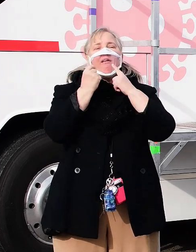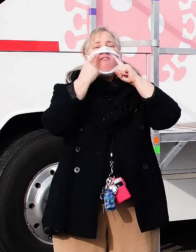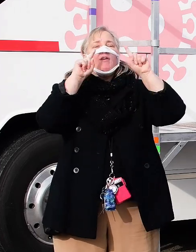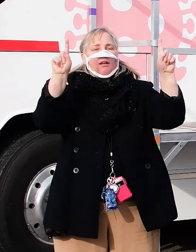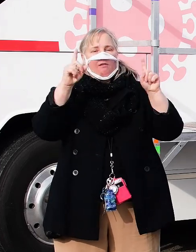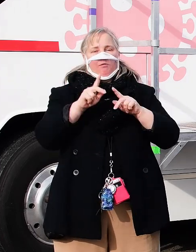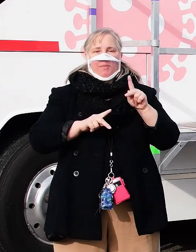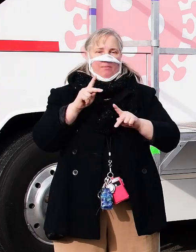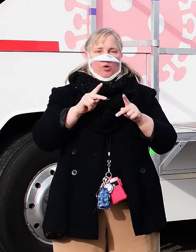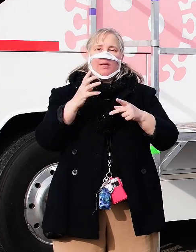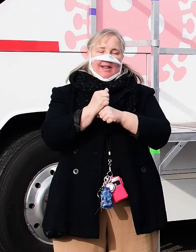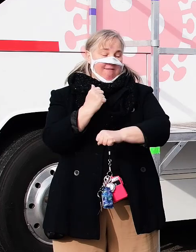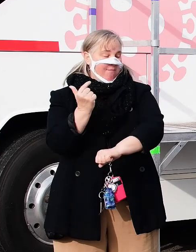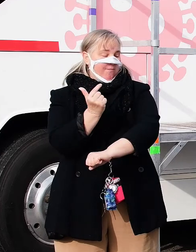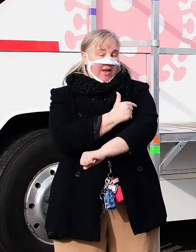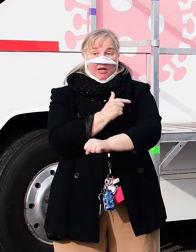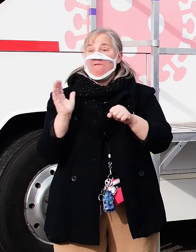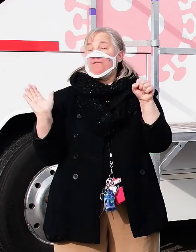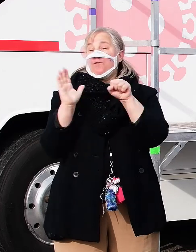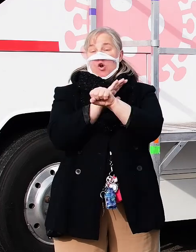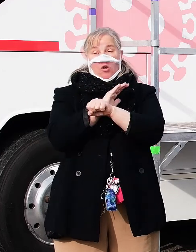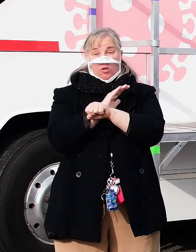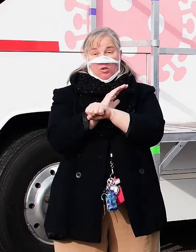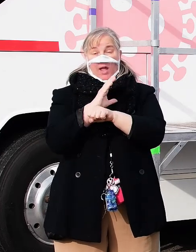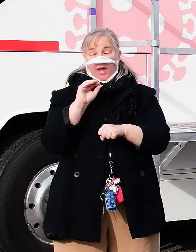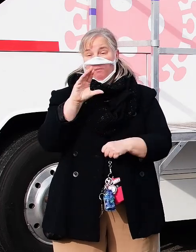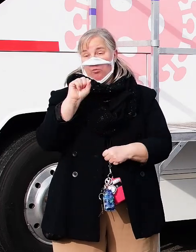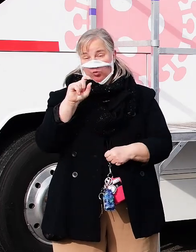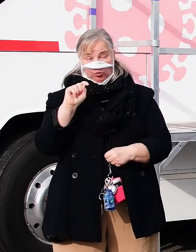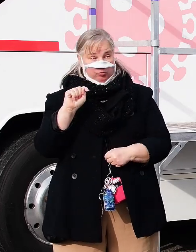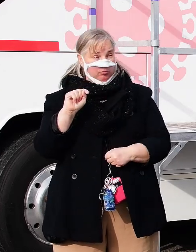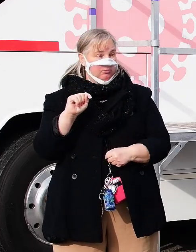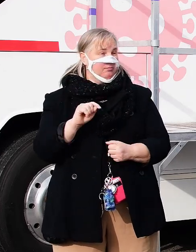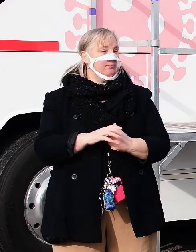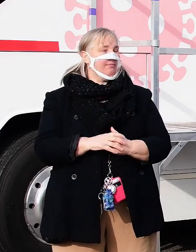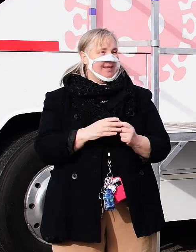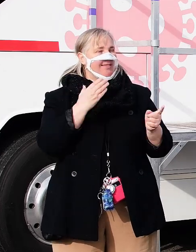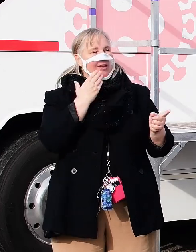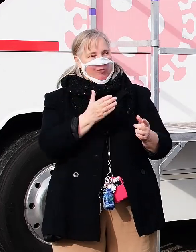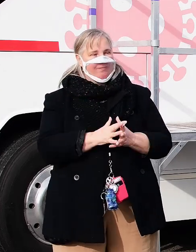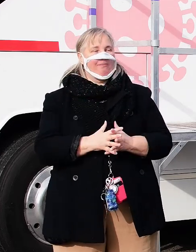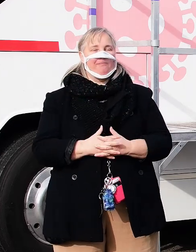of people getting vaccinated, fully vaccinated, and boosted.